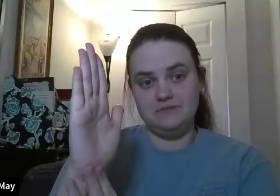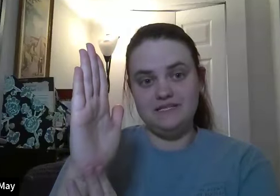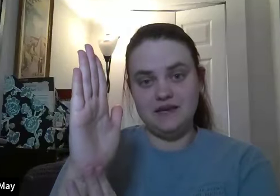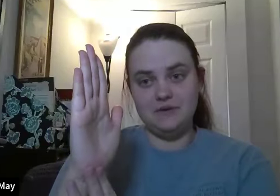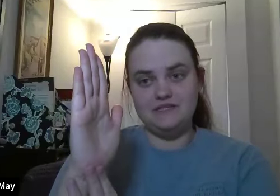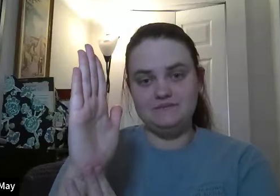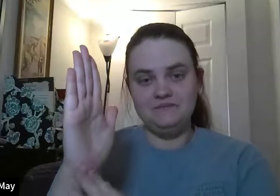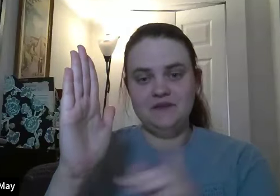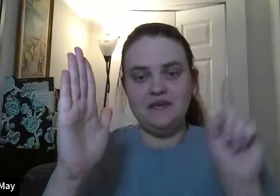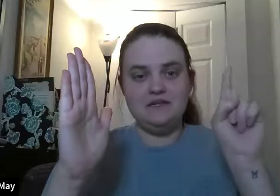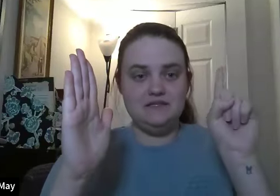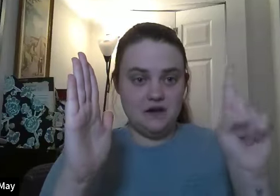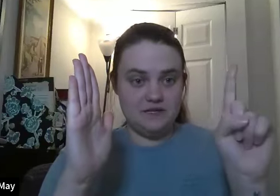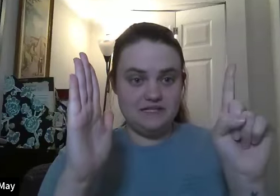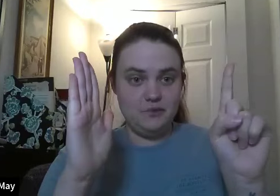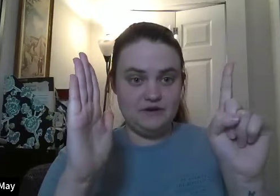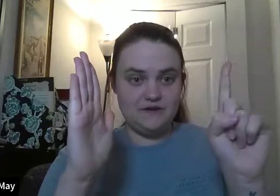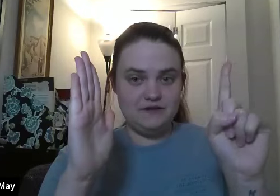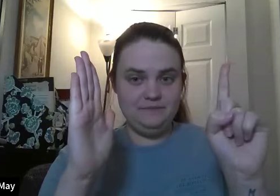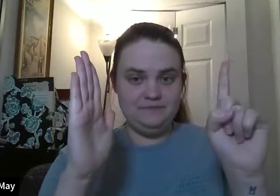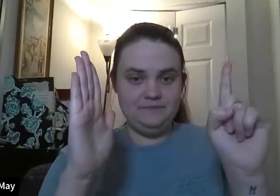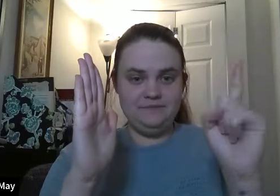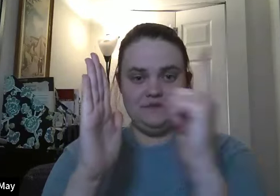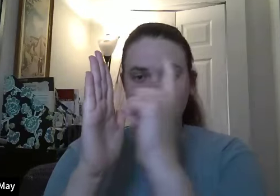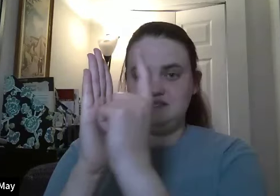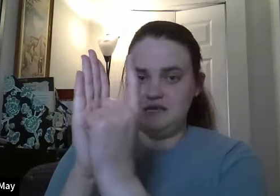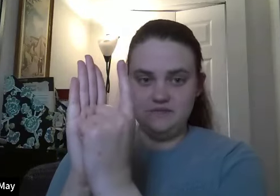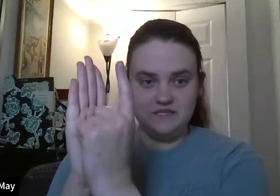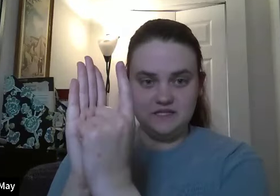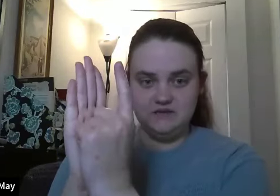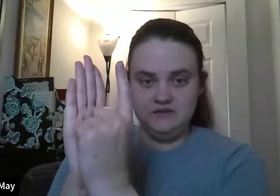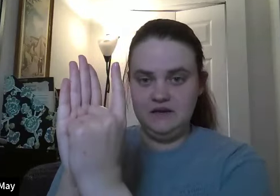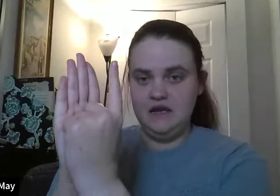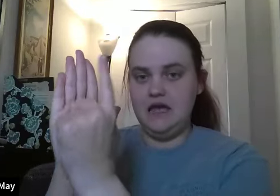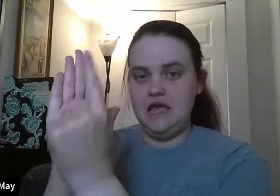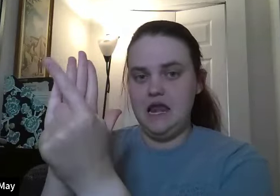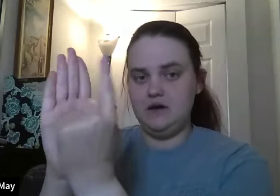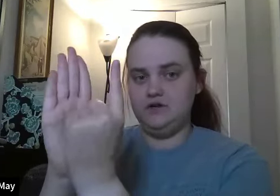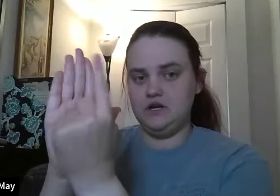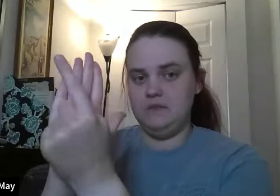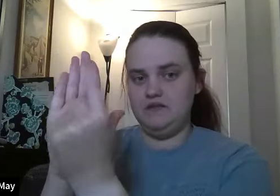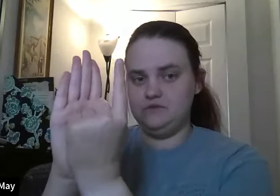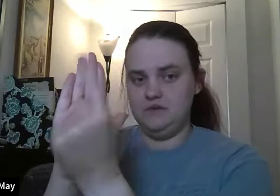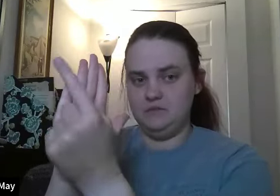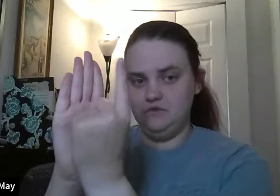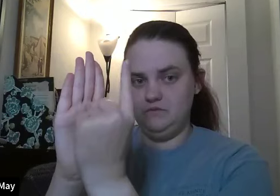non-dominant sideways. Dominant's a pointer finger, same position. And now you're going to make those big